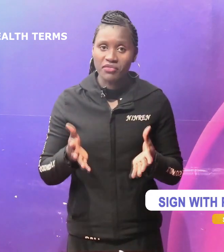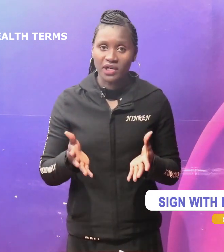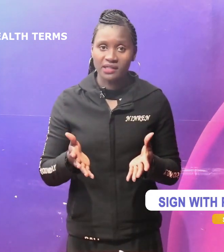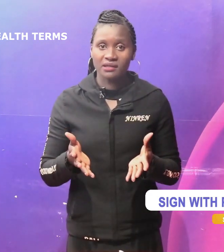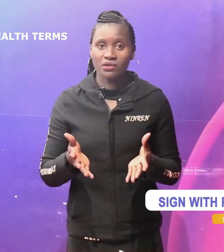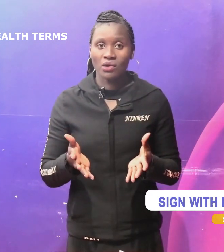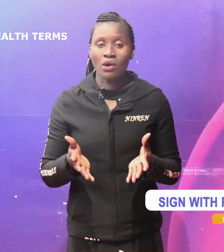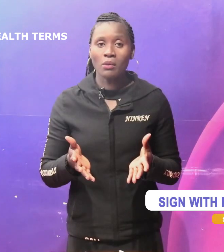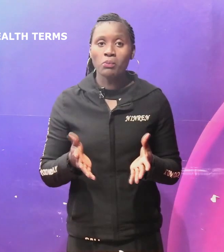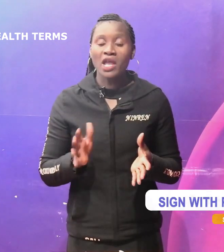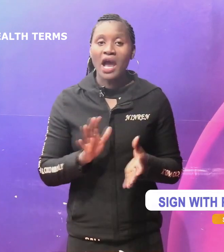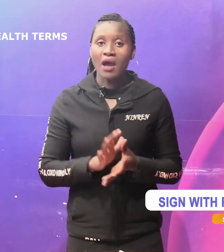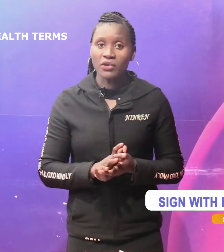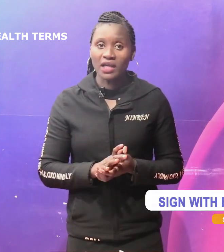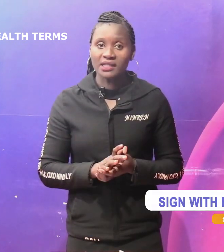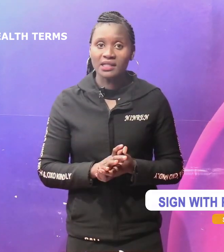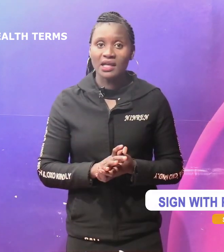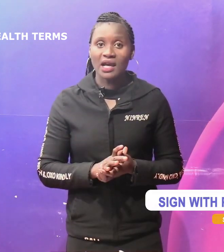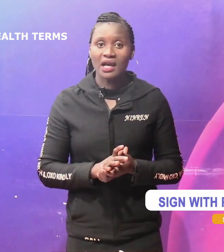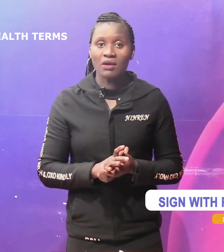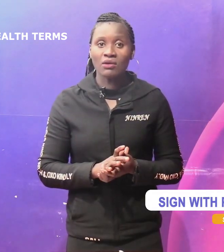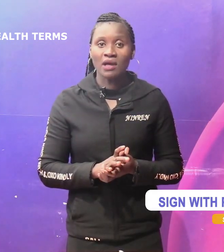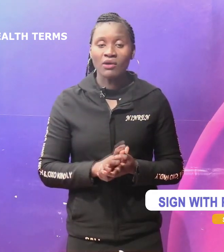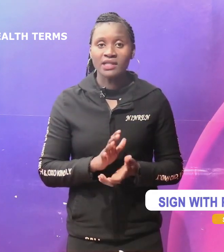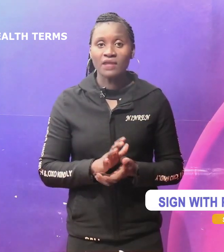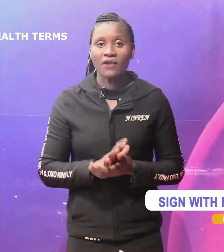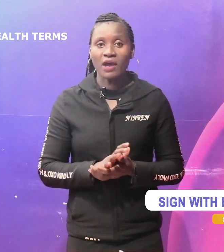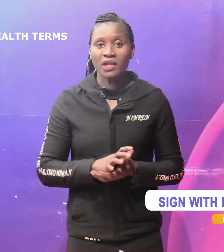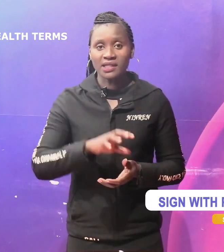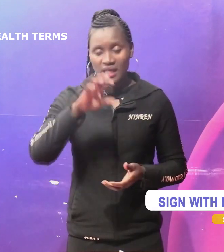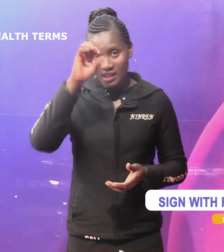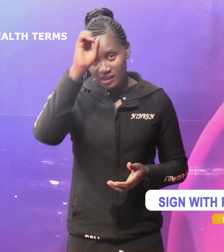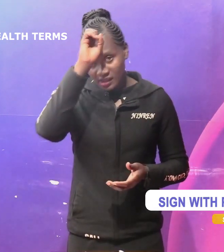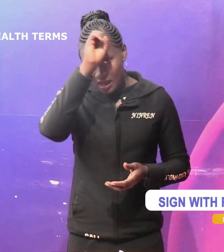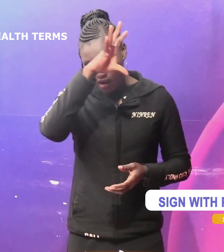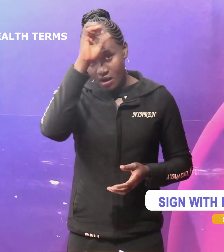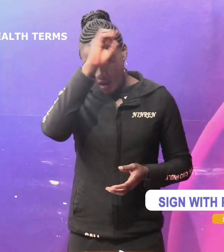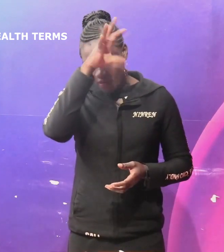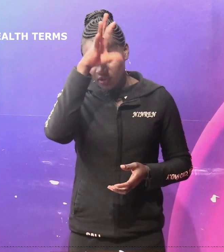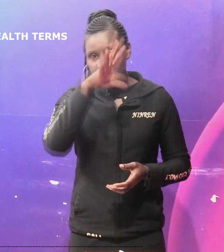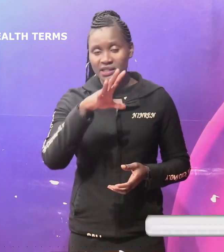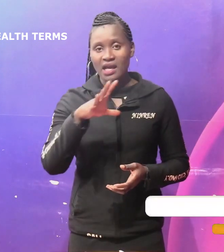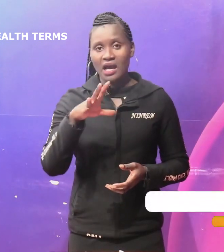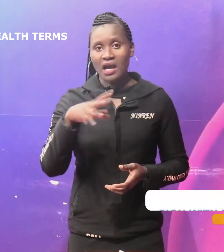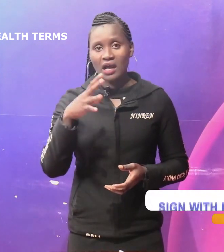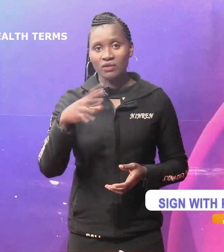ambulance? So ambulance, our sign for ambulance like this. Ambulance, how the